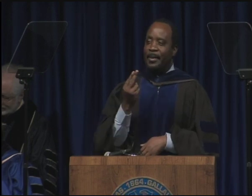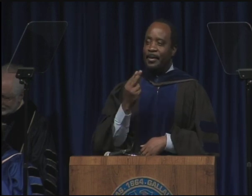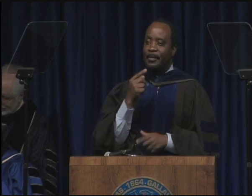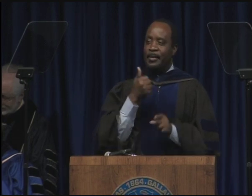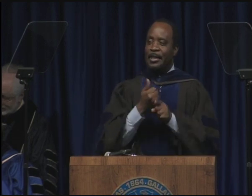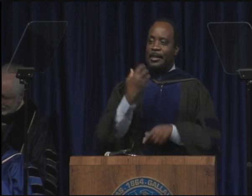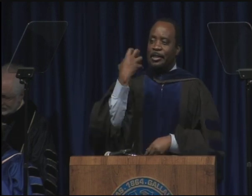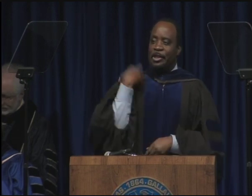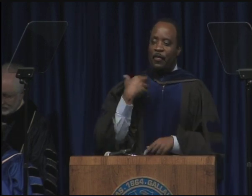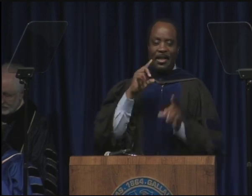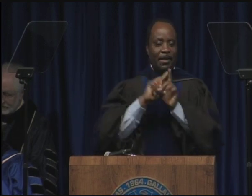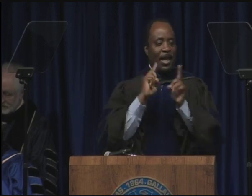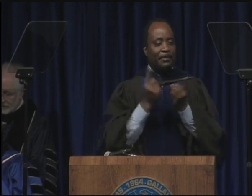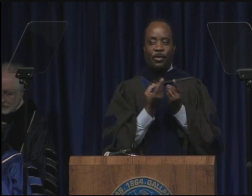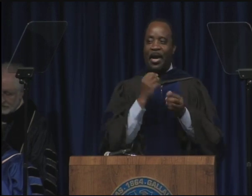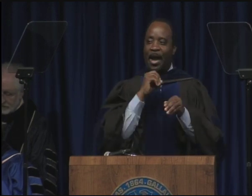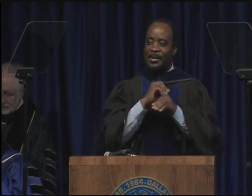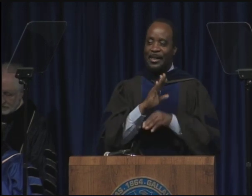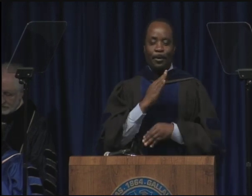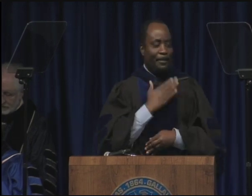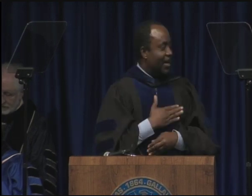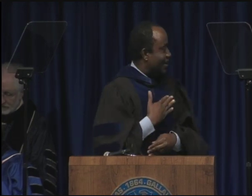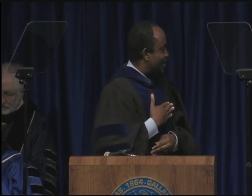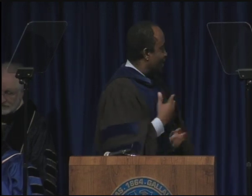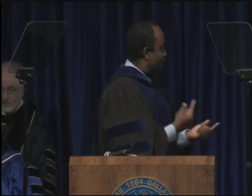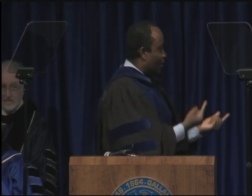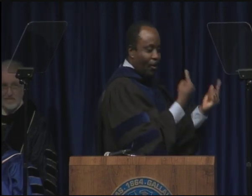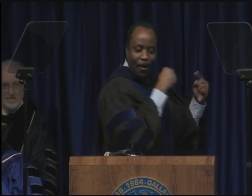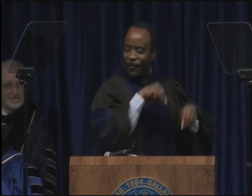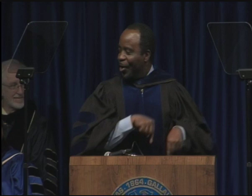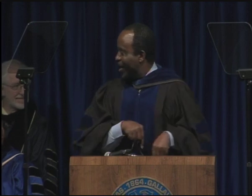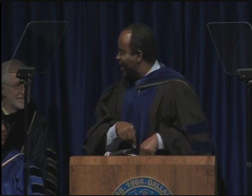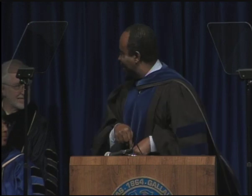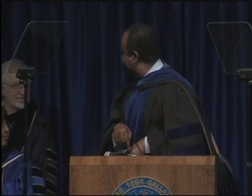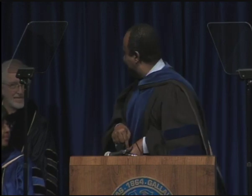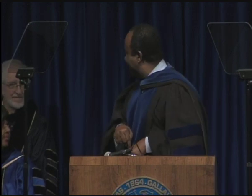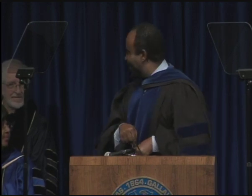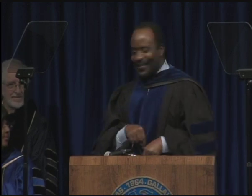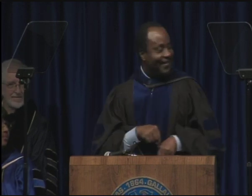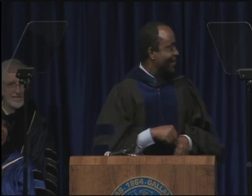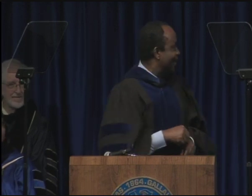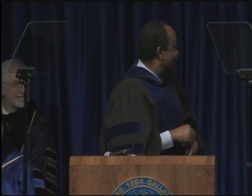I'd like to ask Dr. Kendra Smith, Chair of the Department of Counseling, to please come forward.